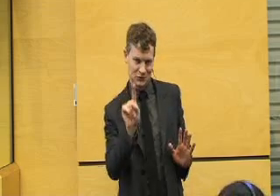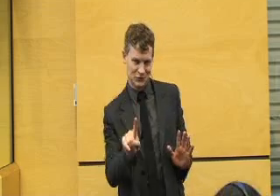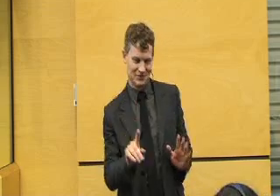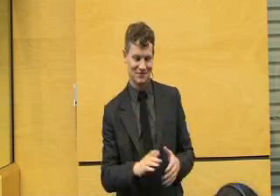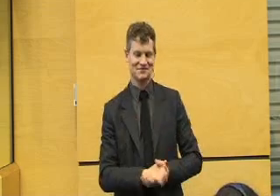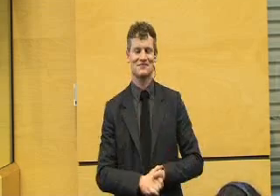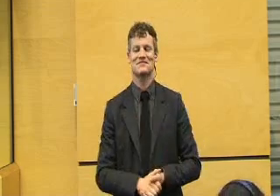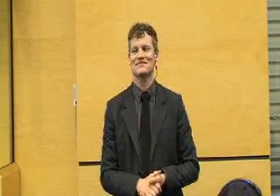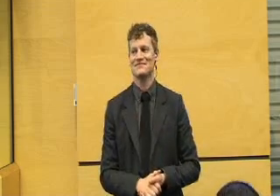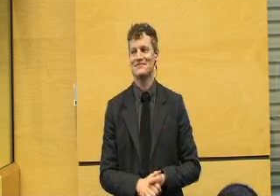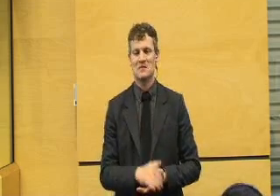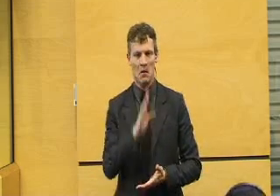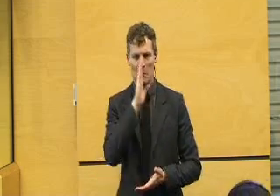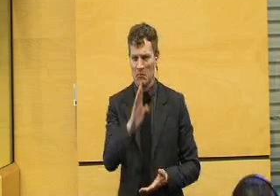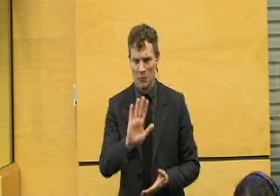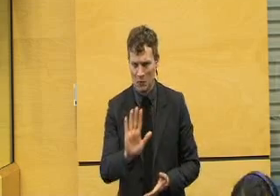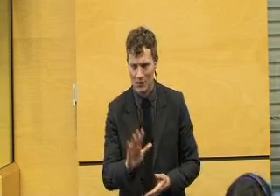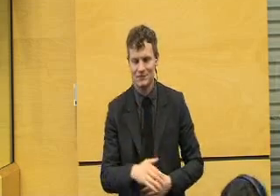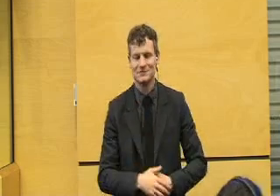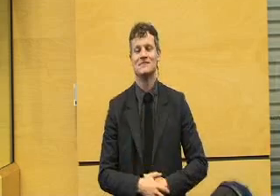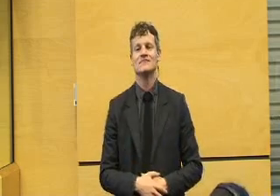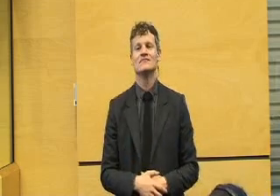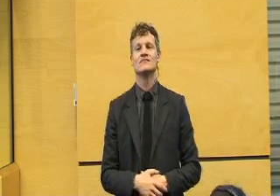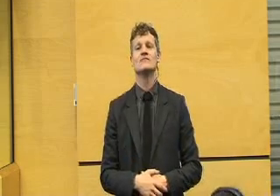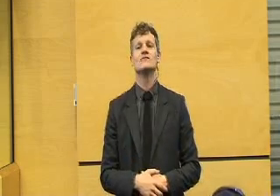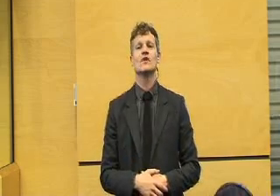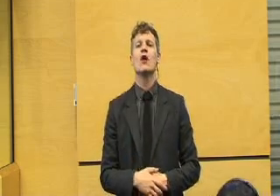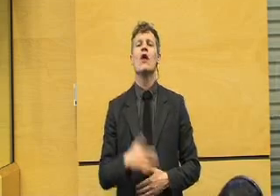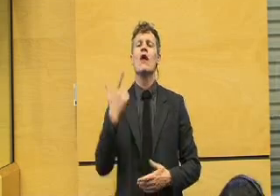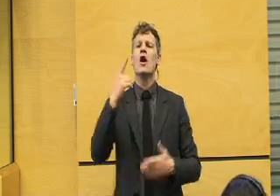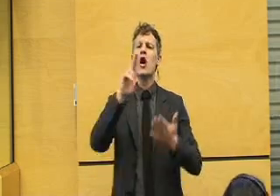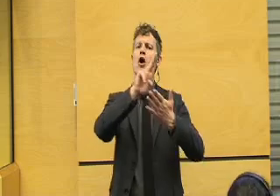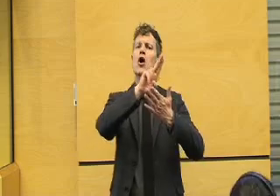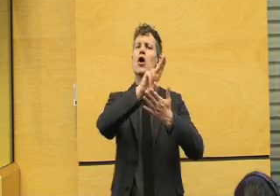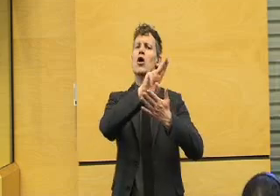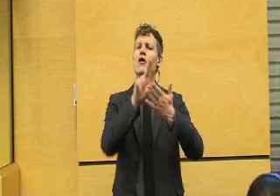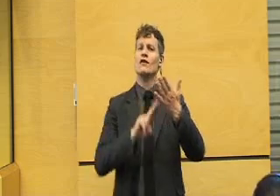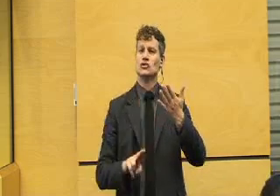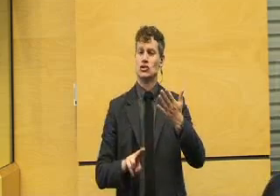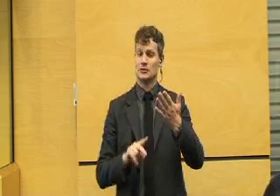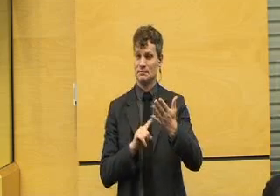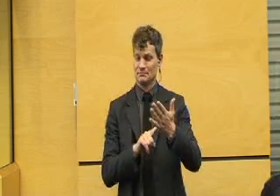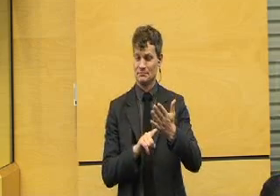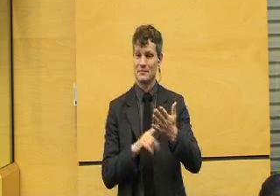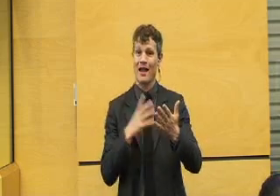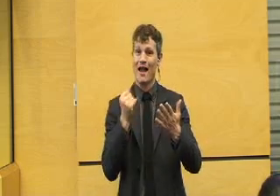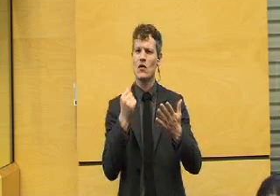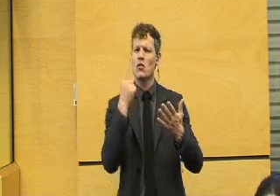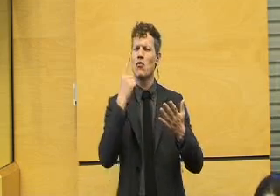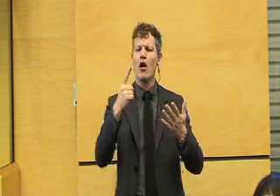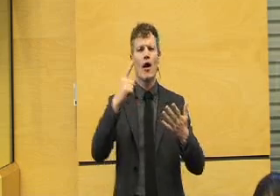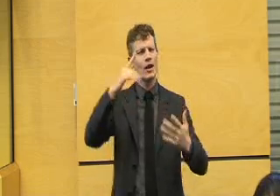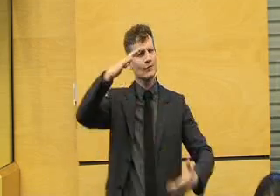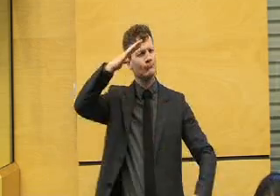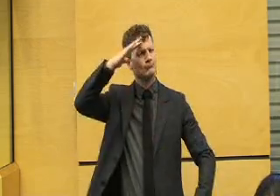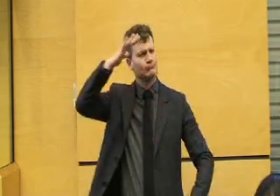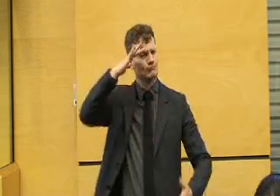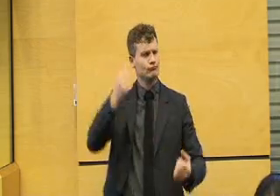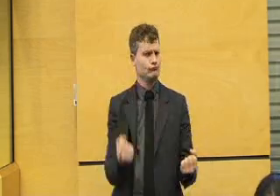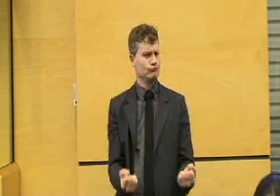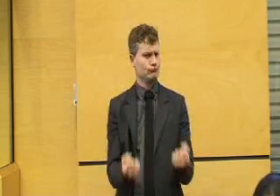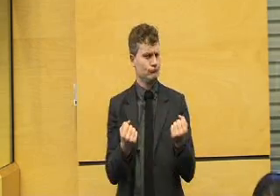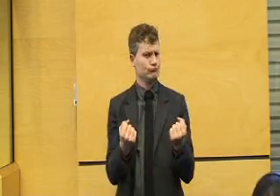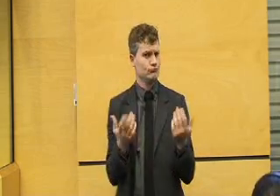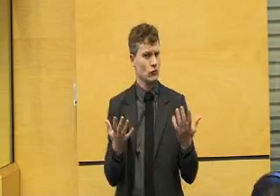And one of the principles of the convention is inclusive growth. And